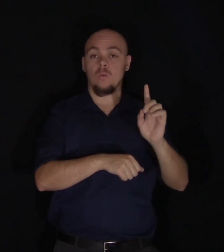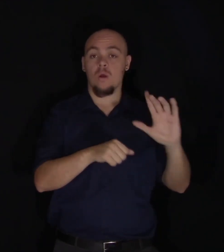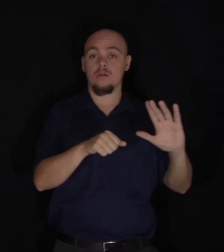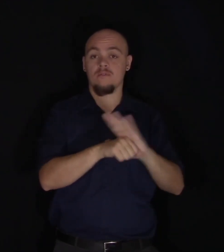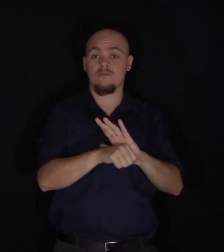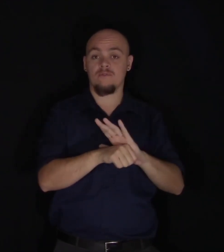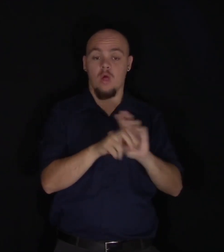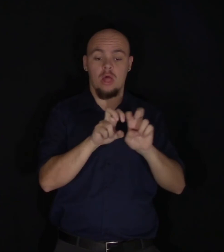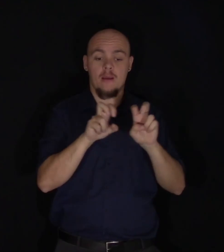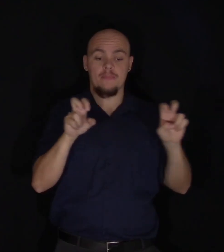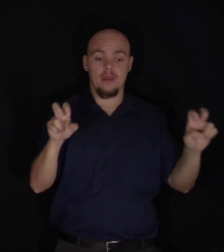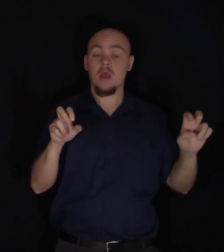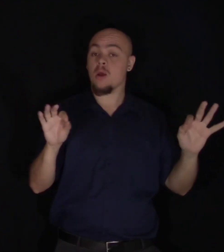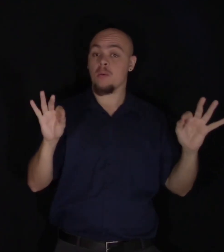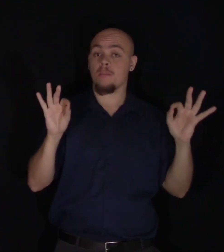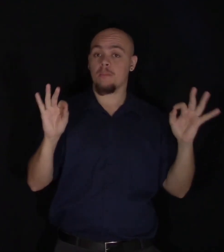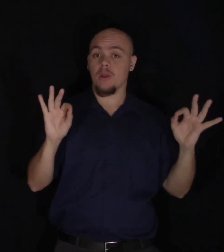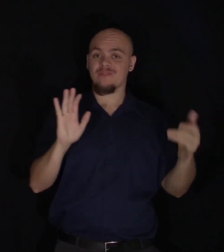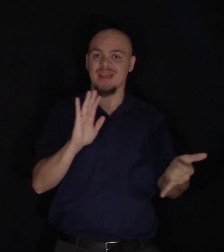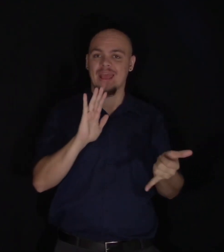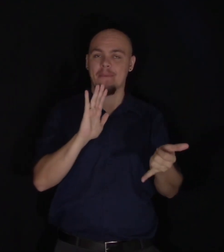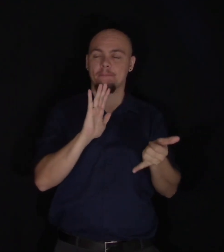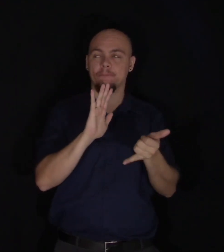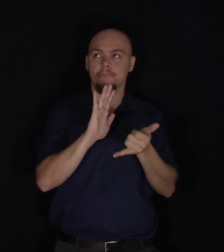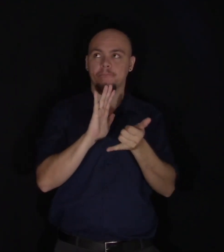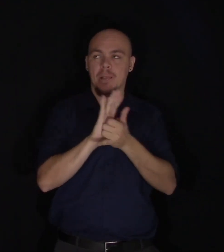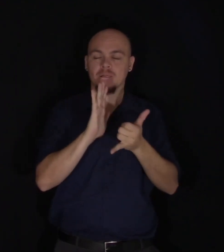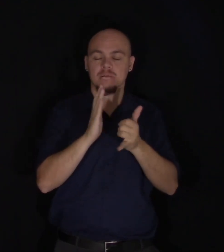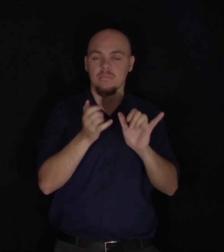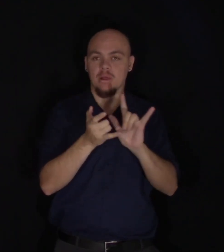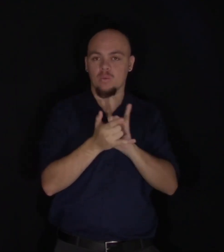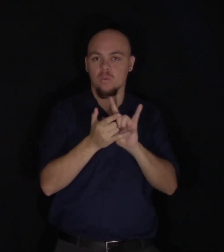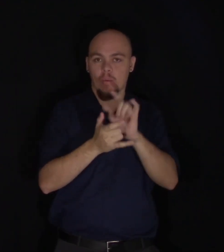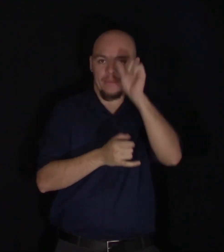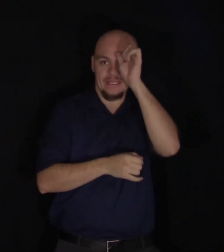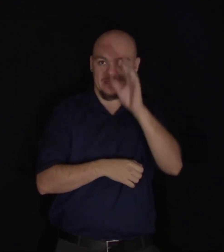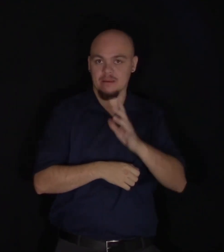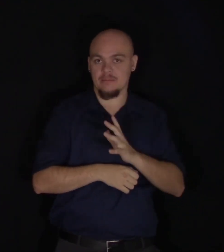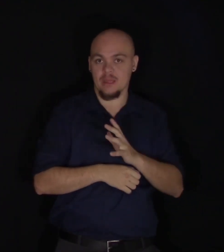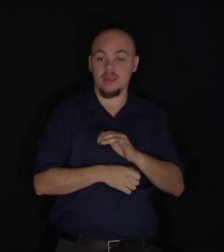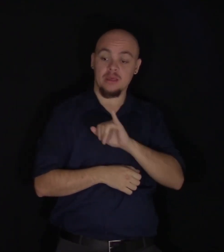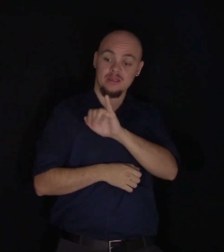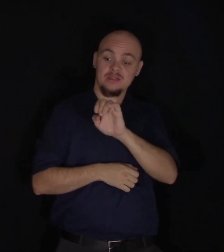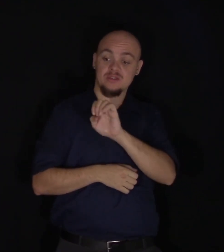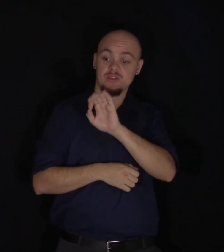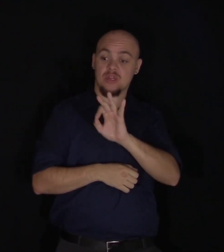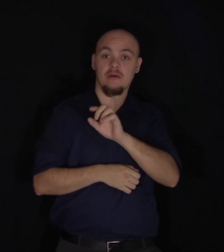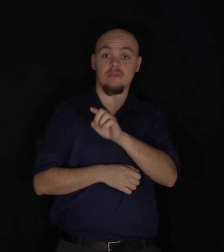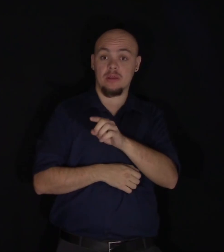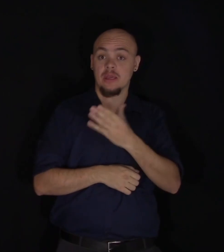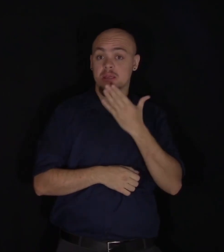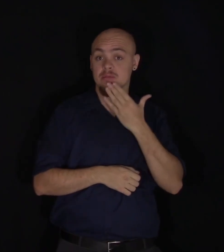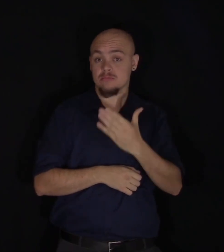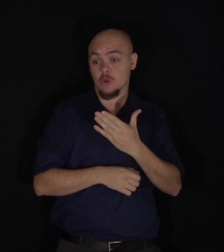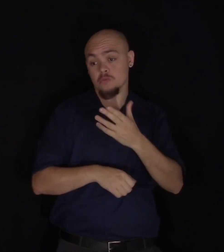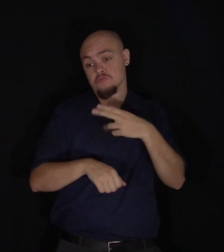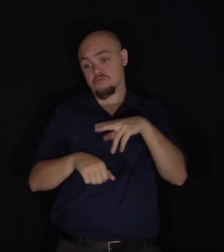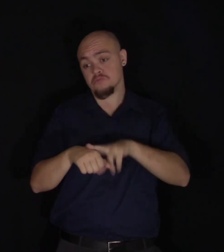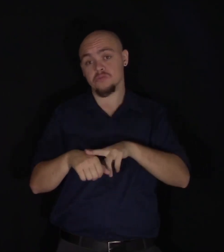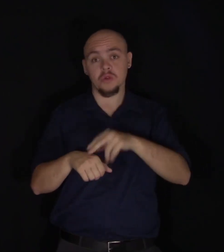of perfect, impossibly romantic men. And Jeff, he was a regular, normal